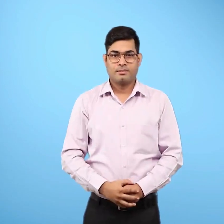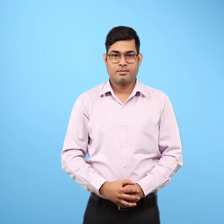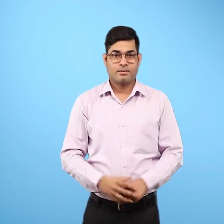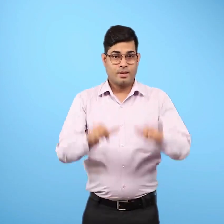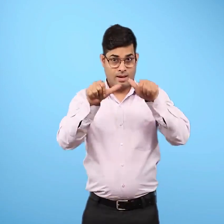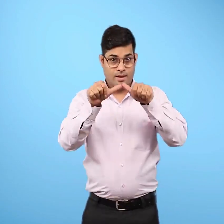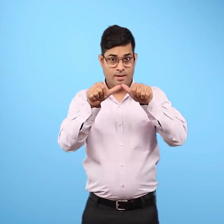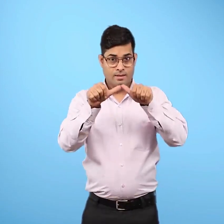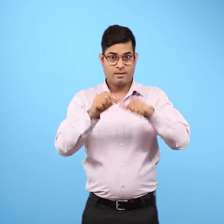A.